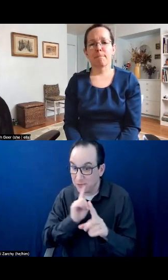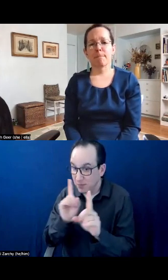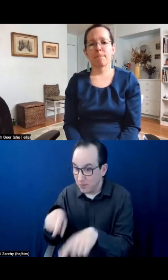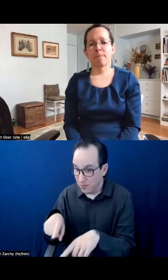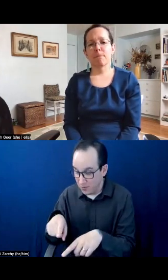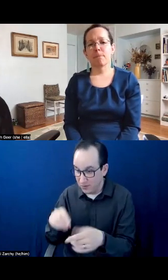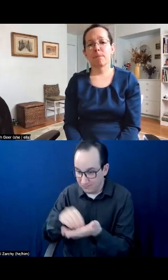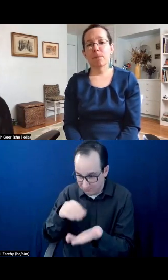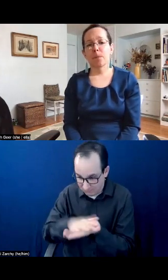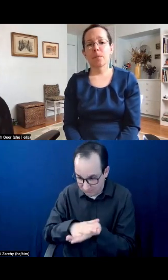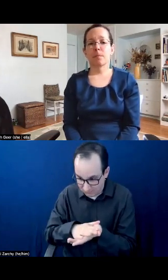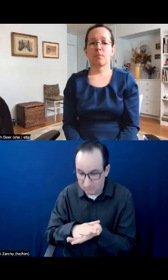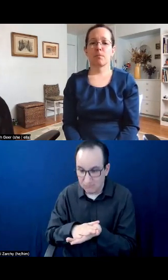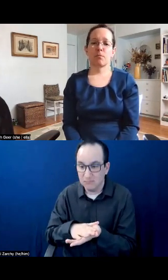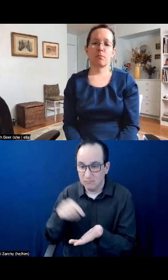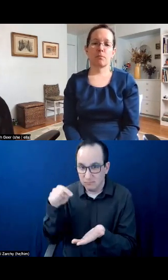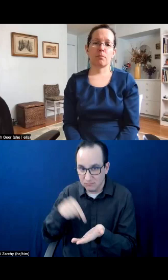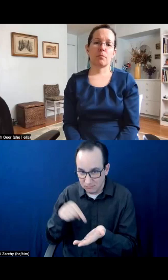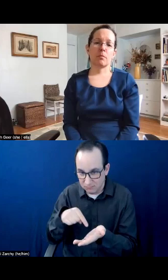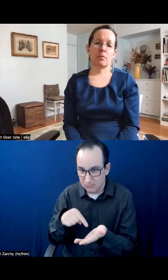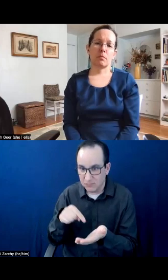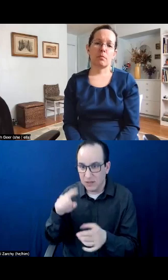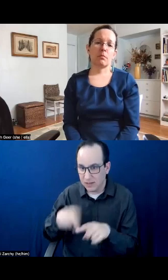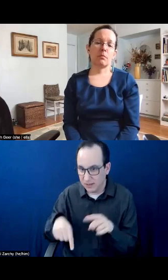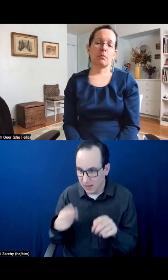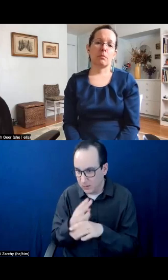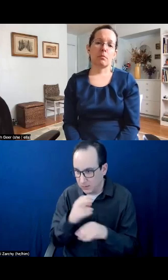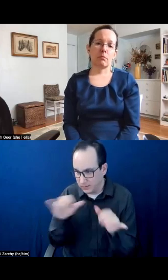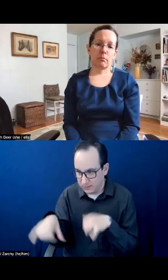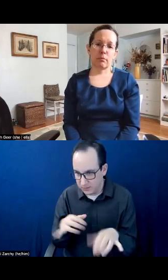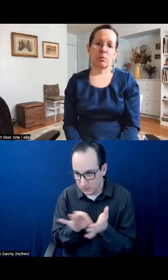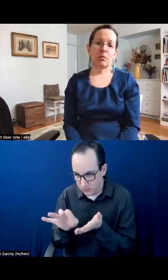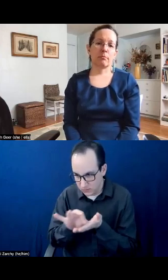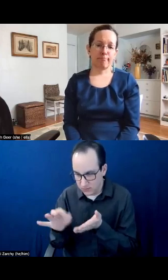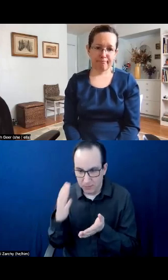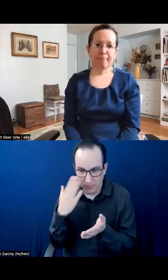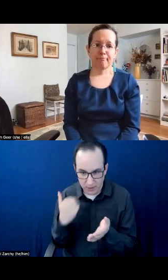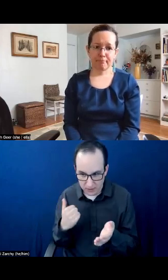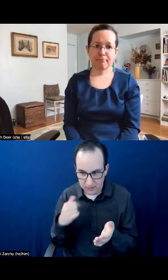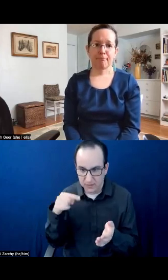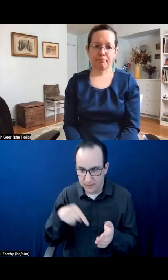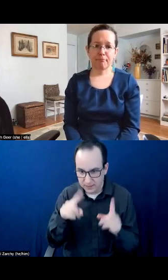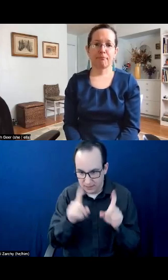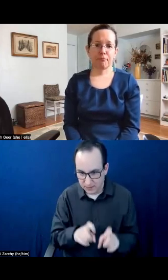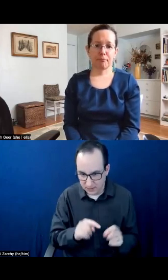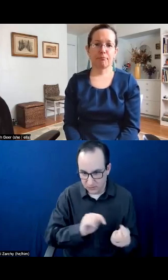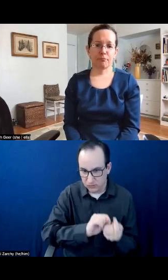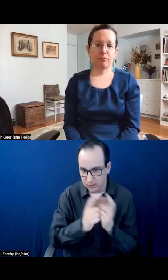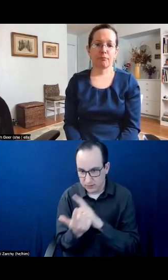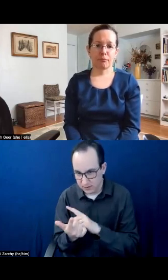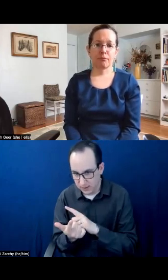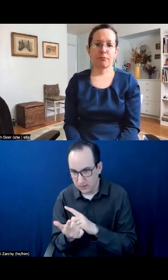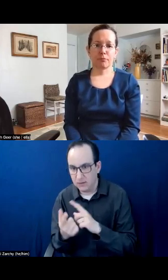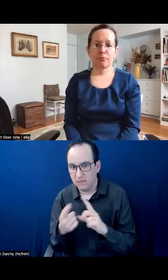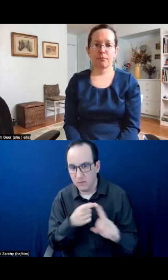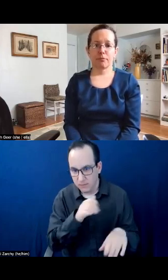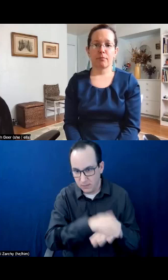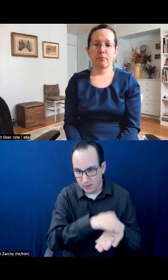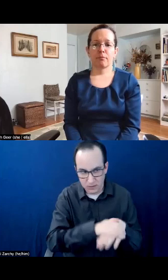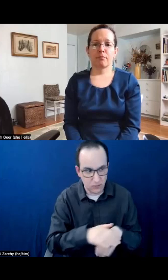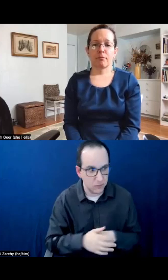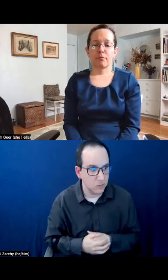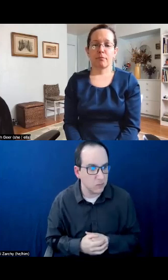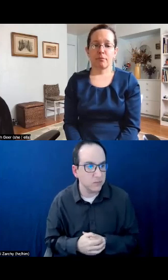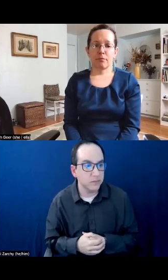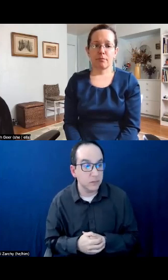Just make sure that in the report, you make note and draw attention to that this can't be used for standardized scoring because this test has